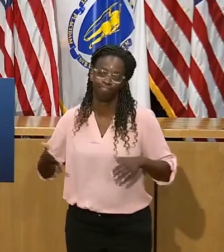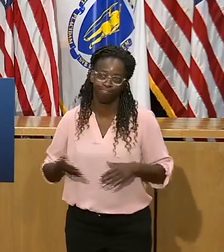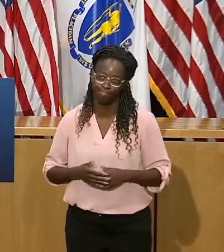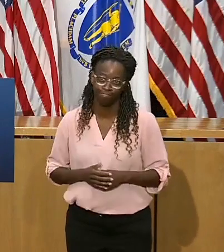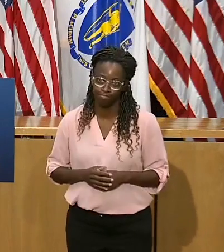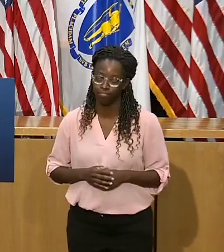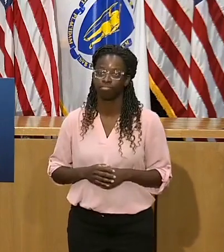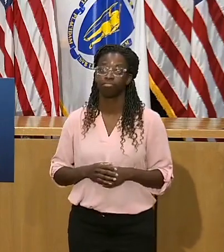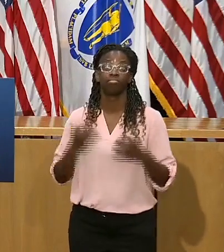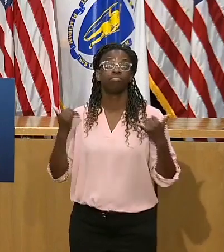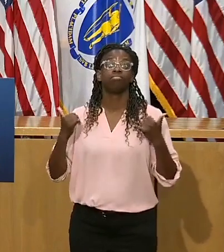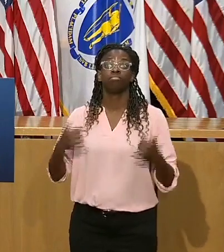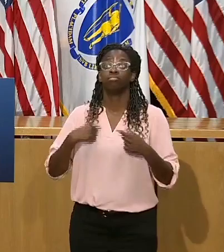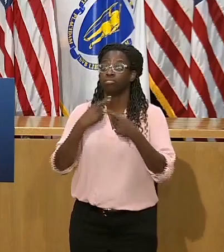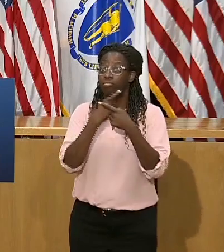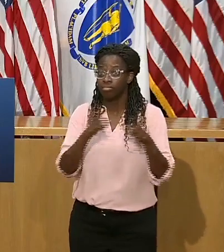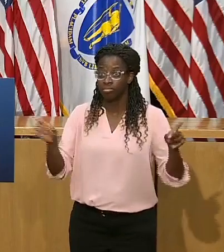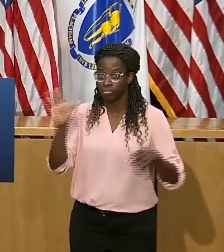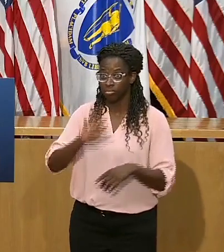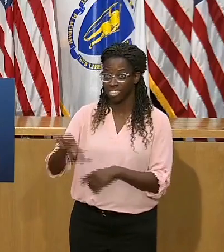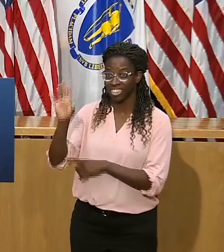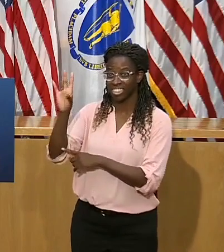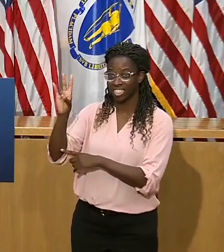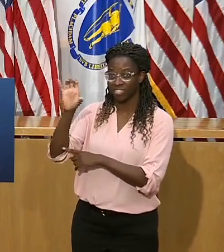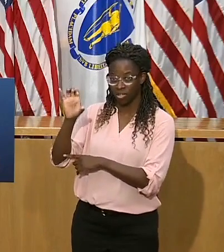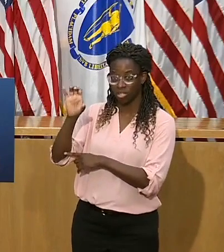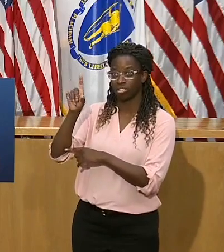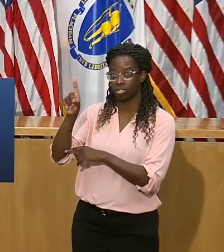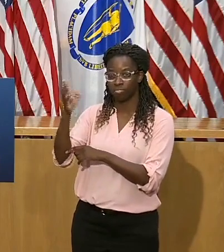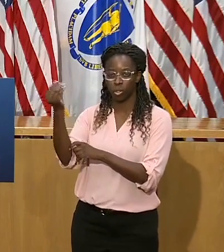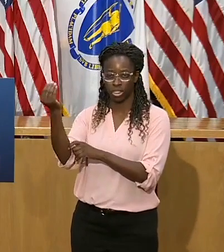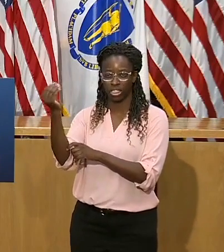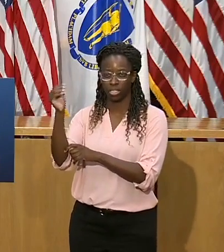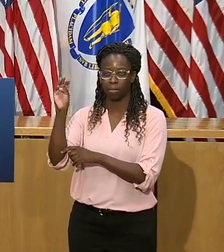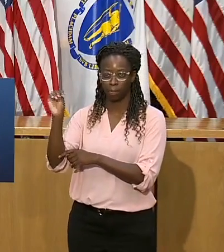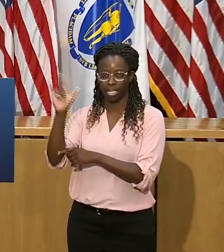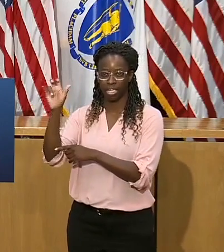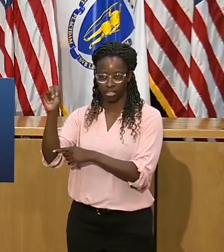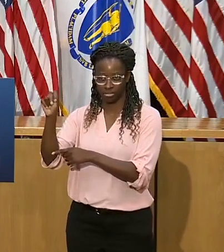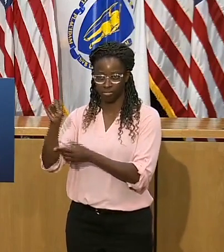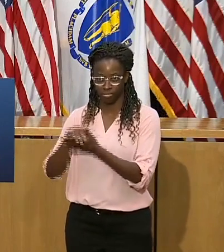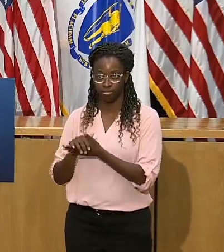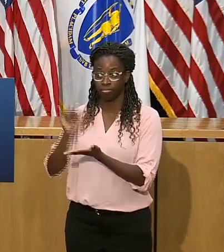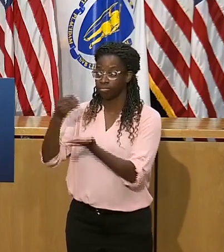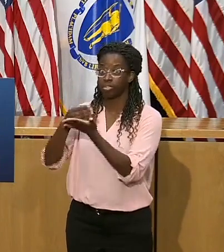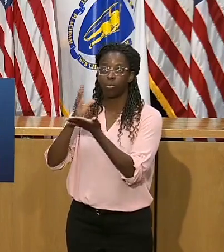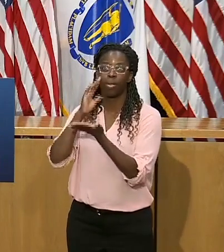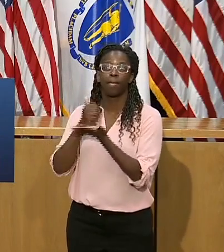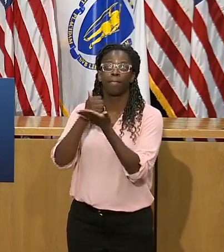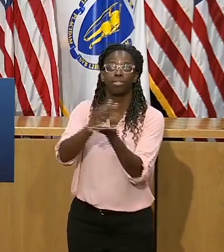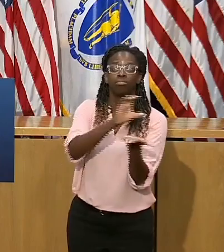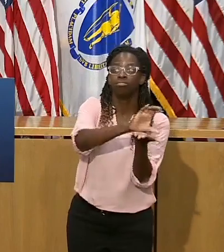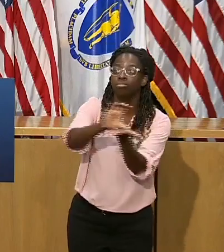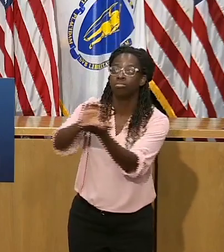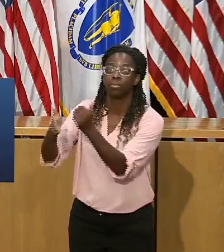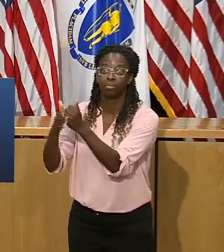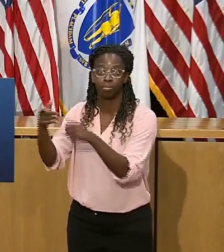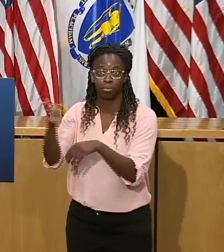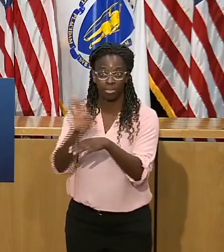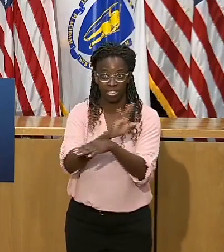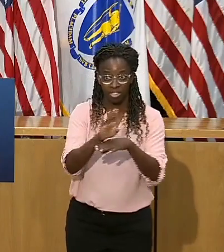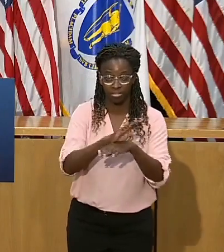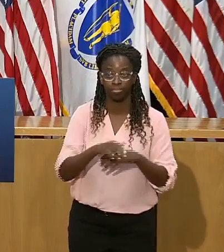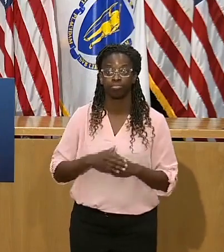of a $774 million economic recovery plan. The plan, we believe, can help stabilize in many parts